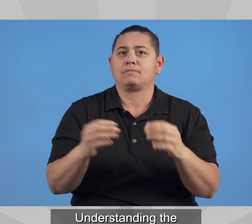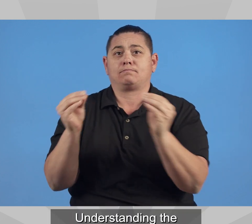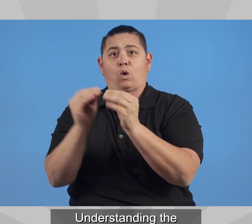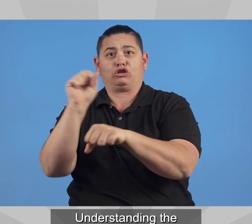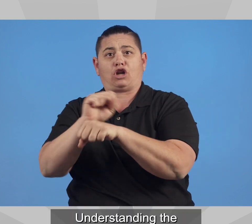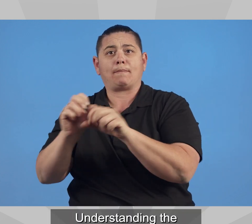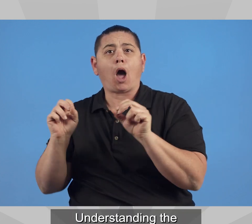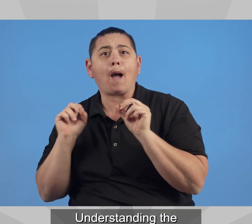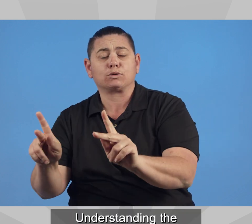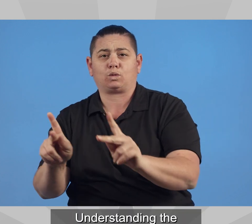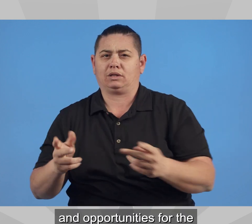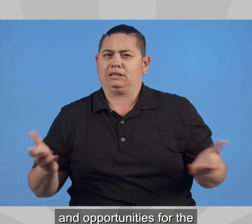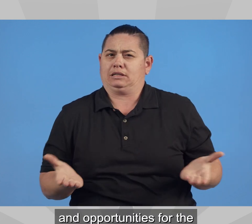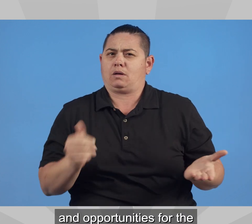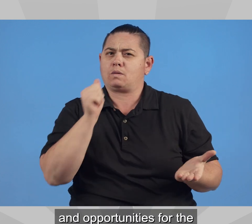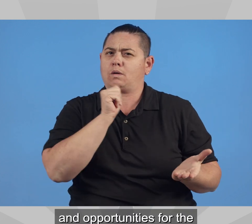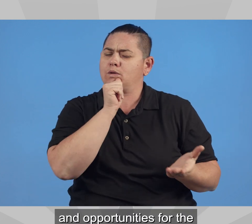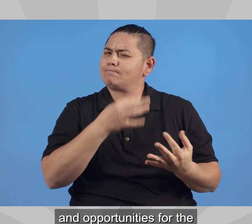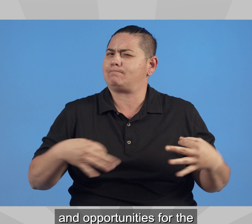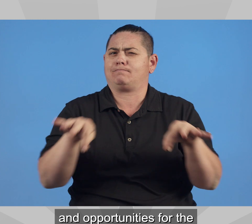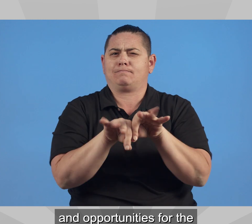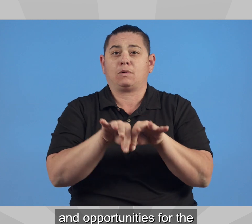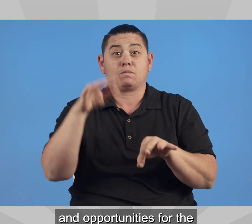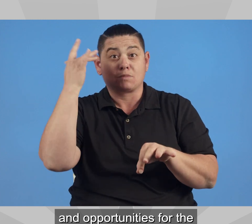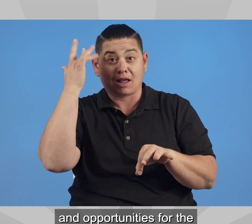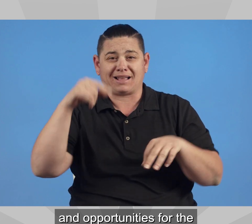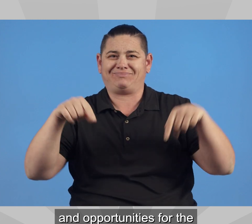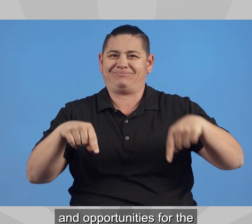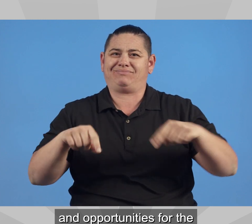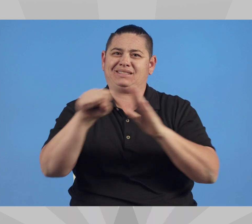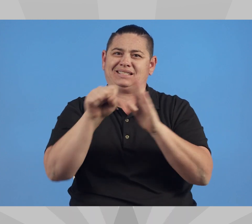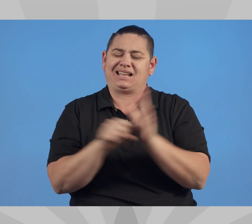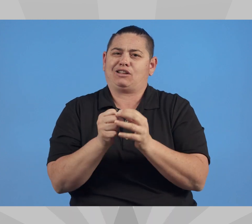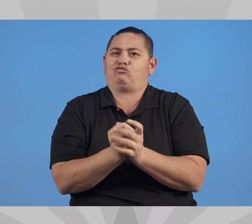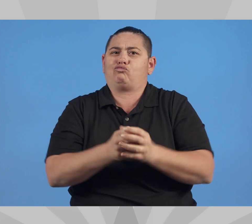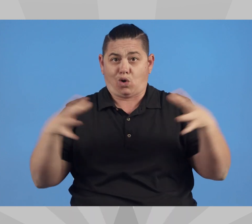Understanding the importance of job creation and opportunities for the growing state we live in.